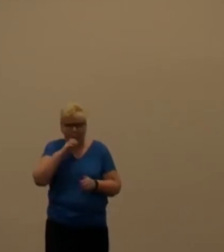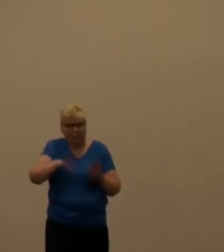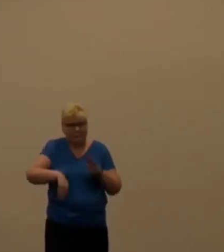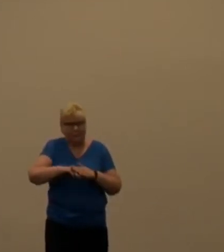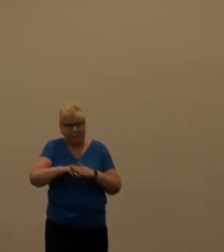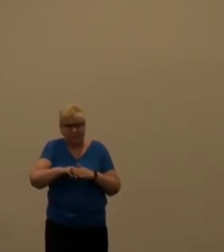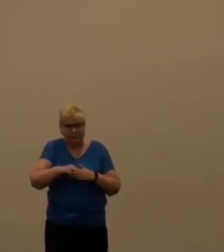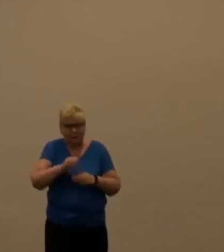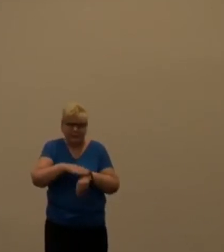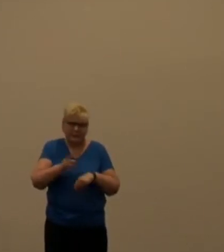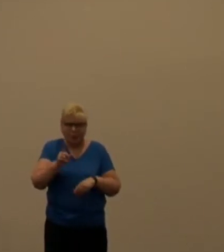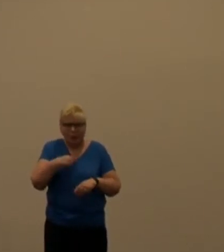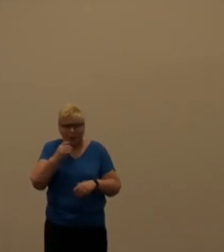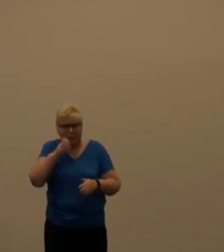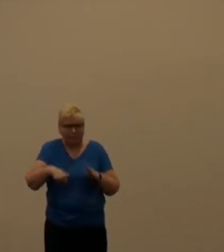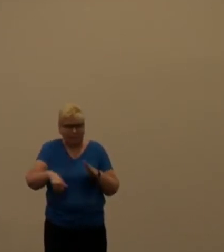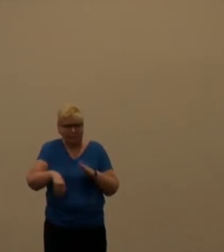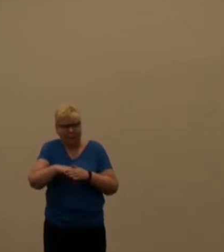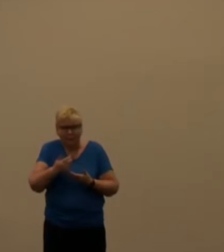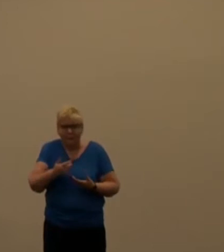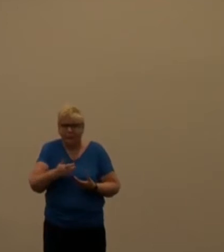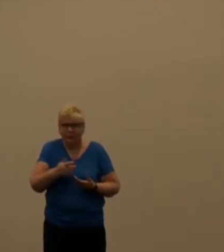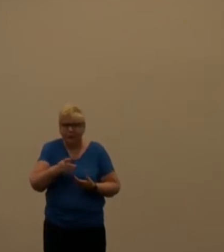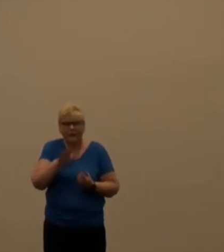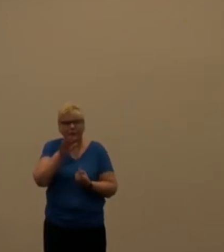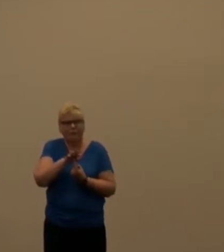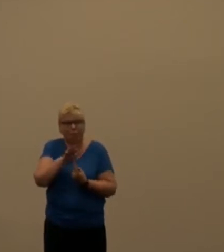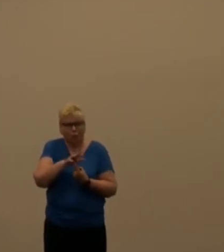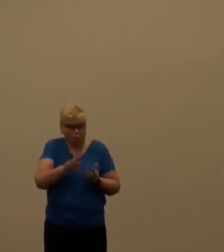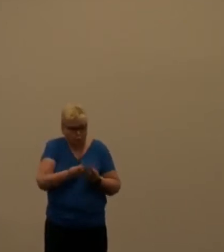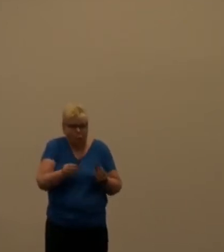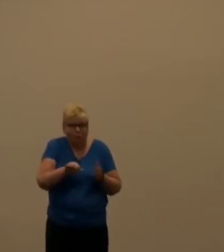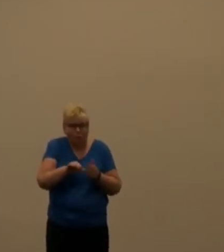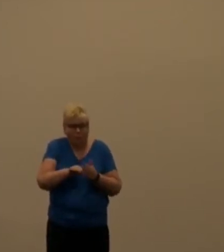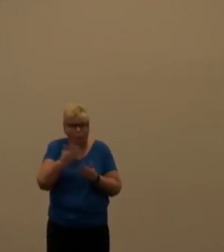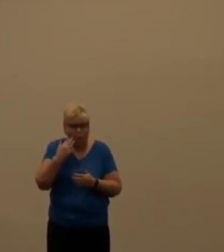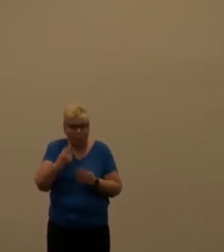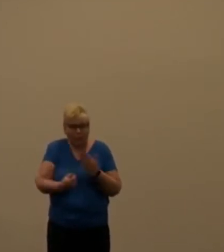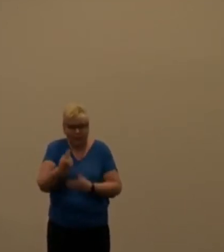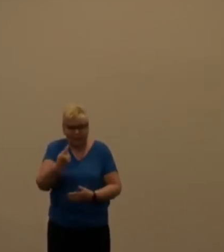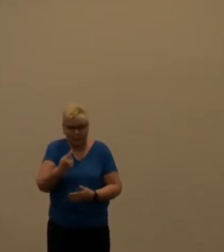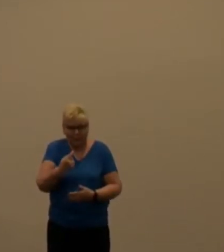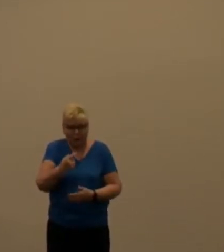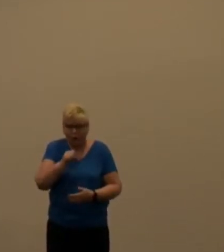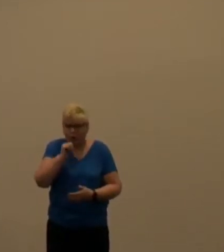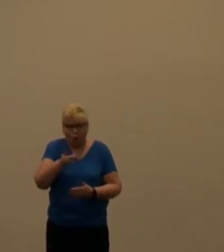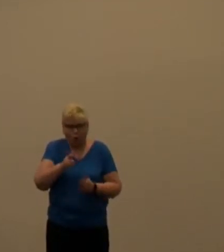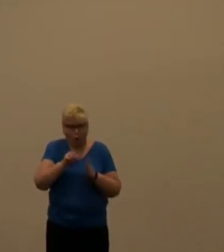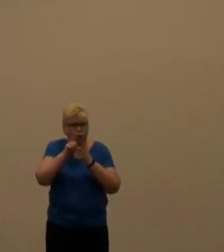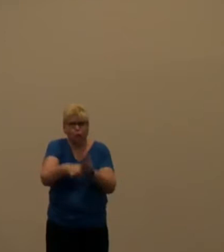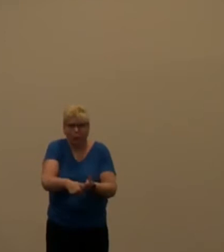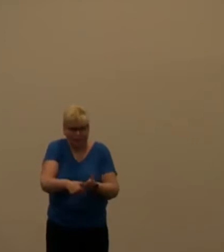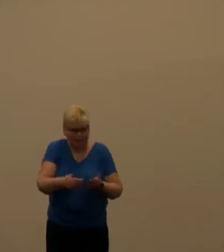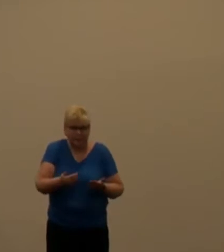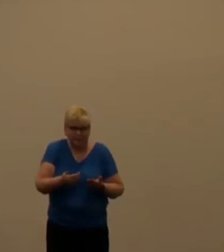no matter what I say there. It is important that you solve out the problems when they come, not when it is that you're in a